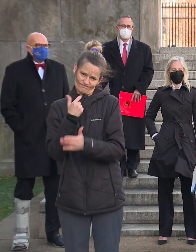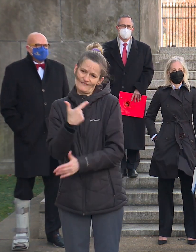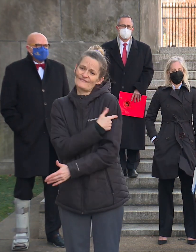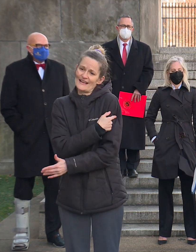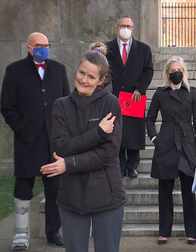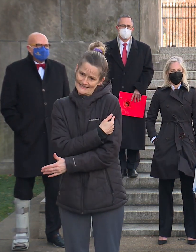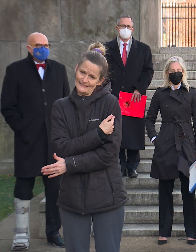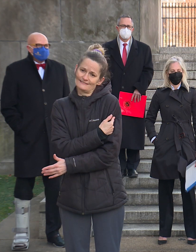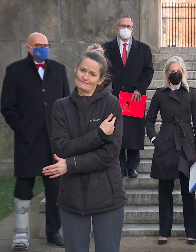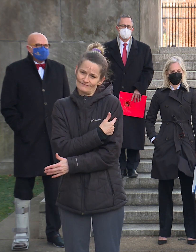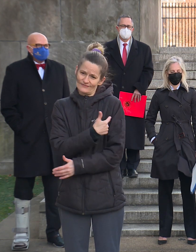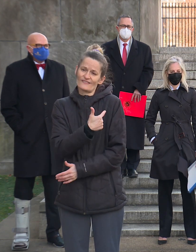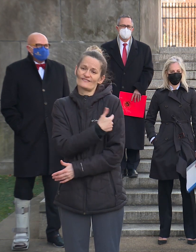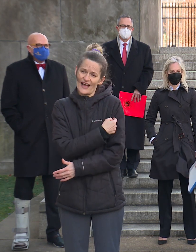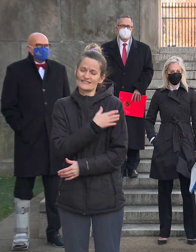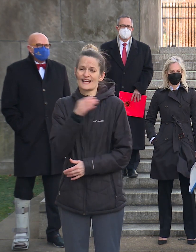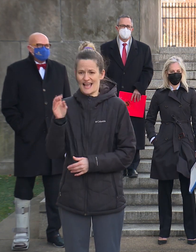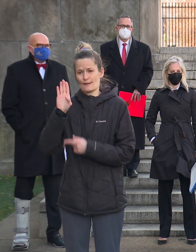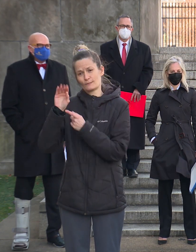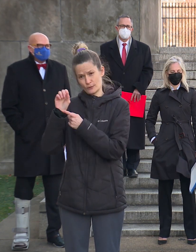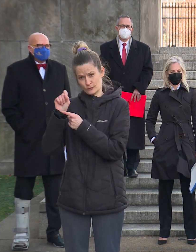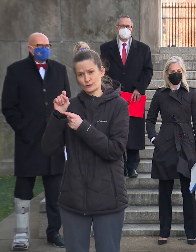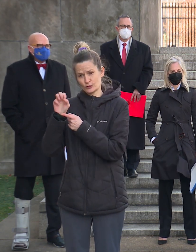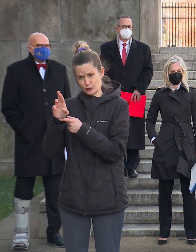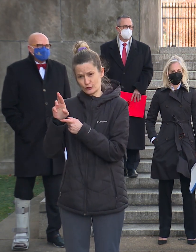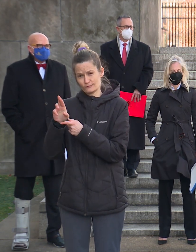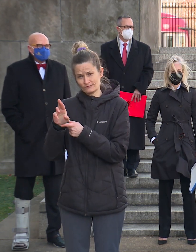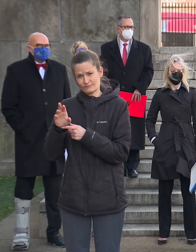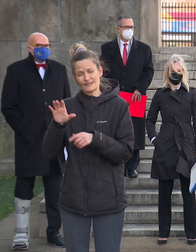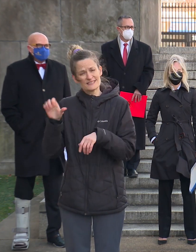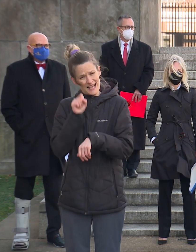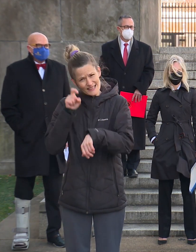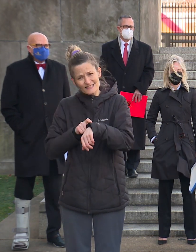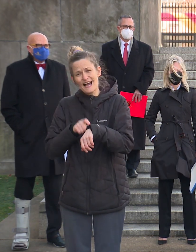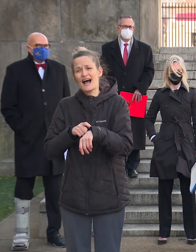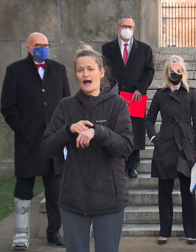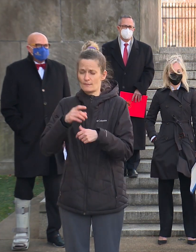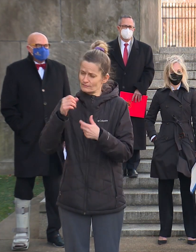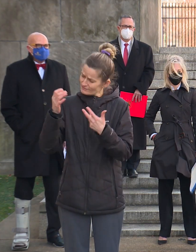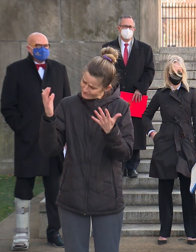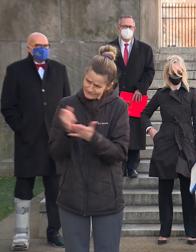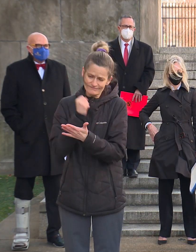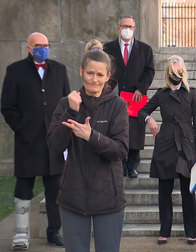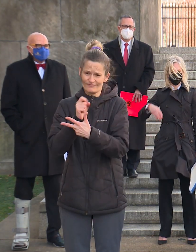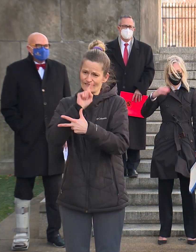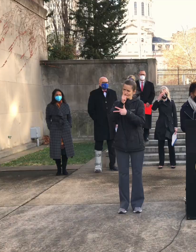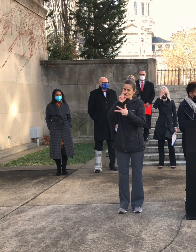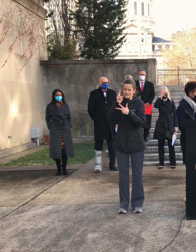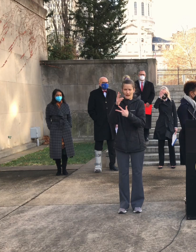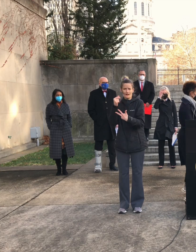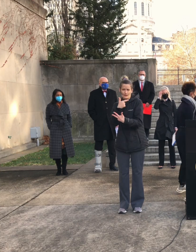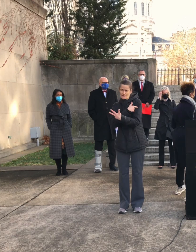So please take the time now to get your first shot, second shot, or booster as soon as possible. Thank you.